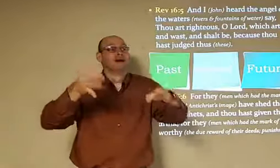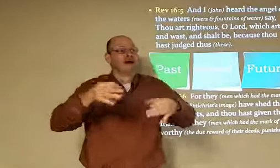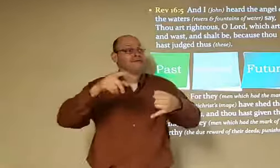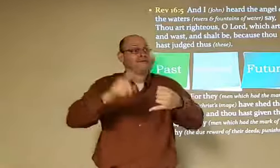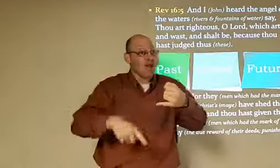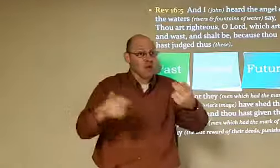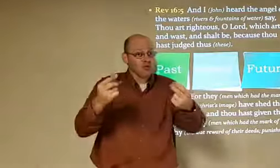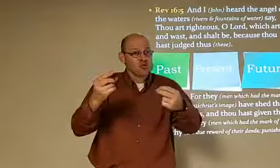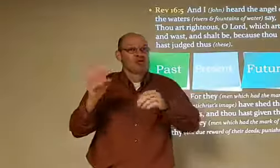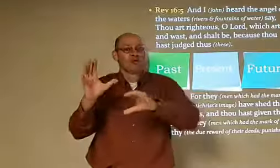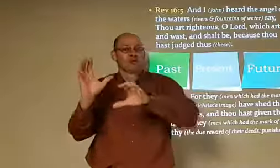it.